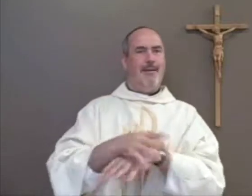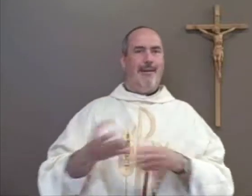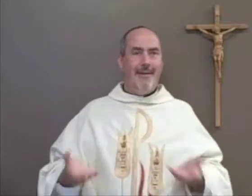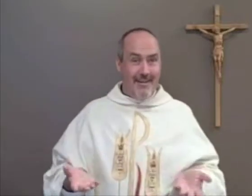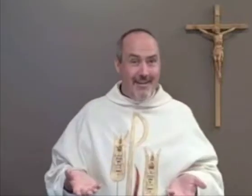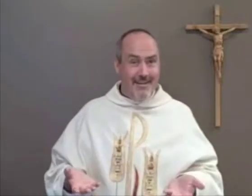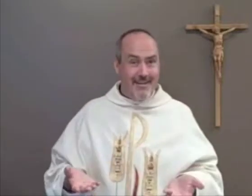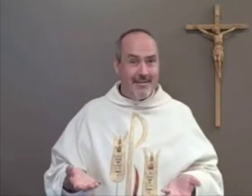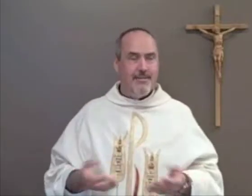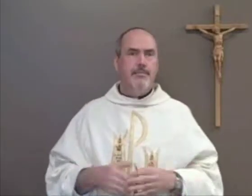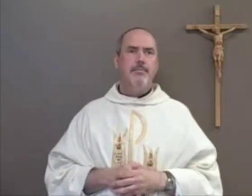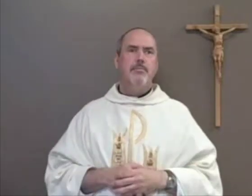to him.